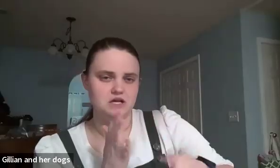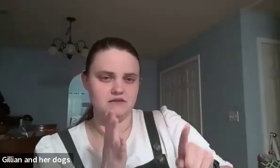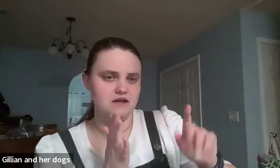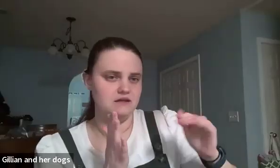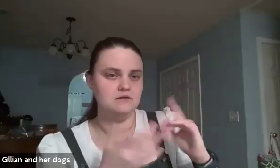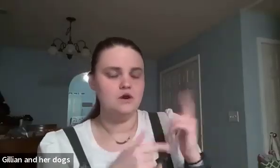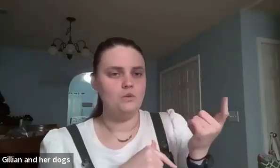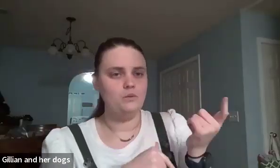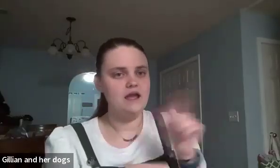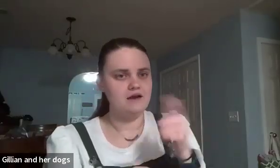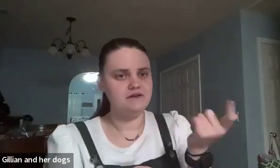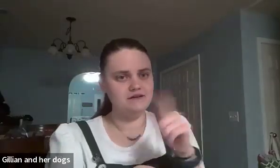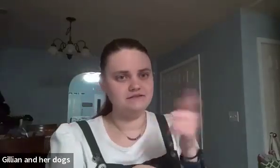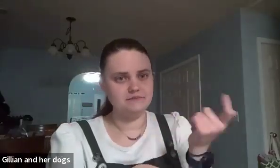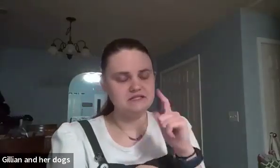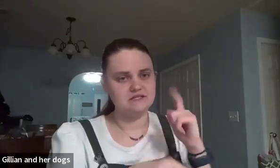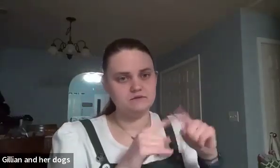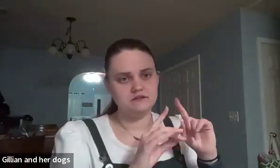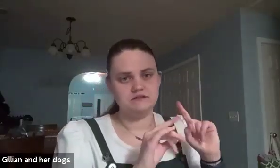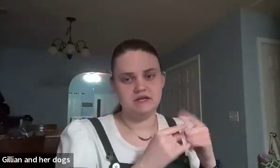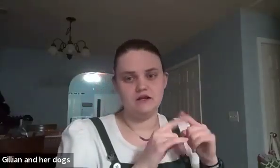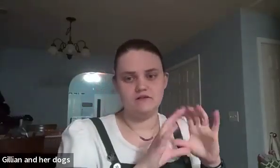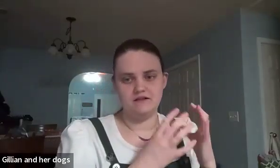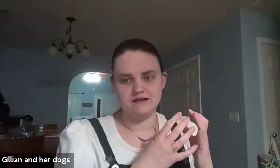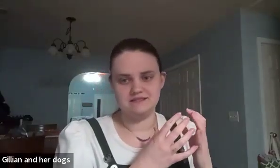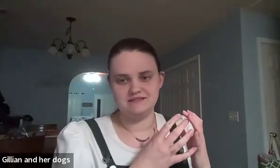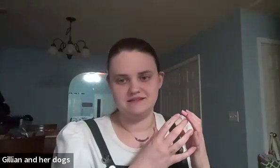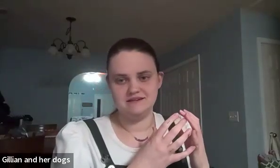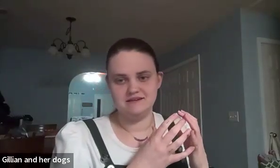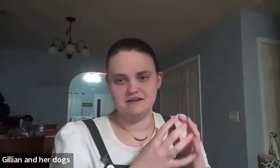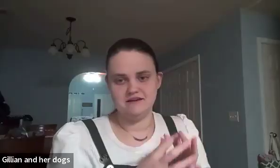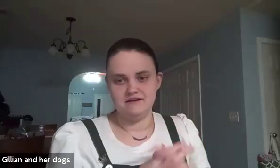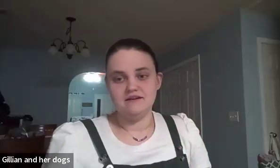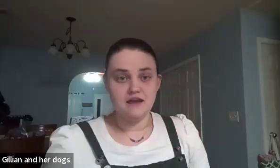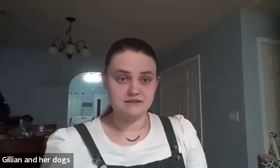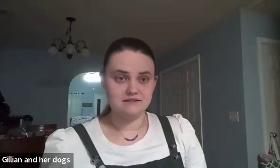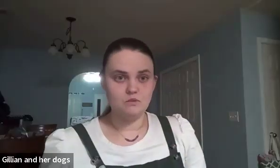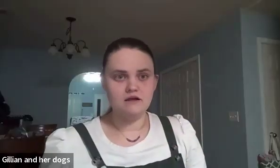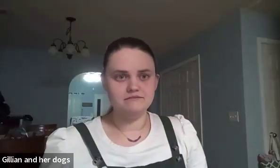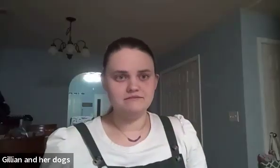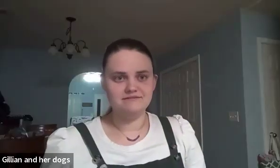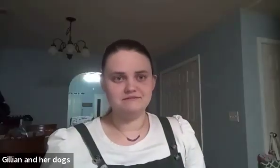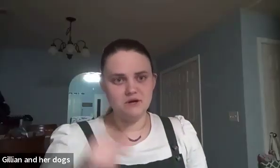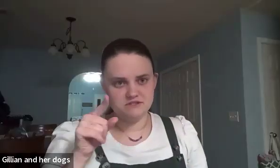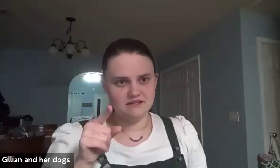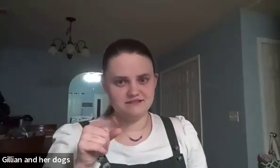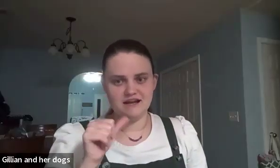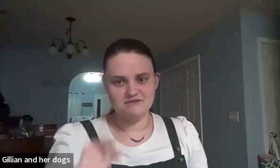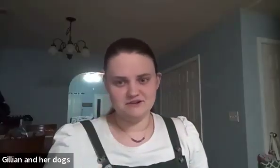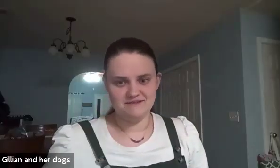check that again. We have kind of flipped it depending on the classes. Yes, well, most things, not everything.